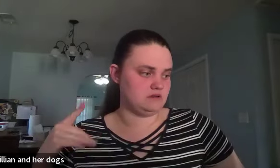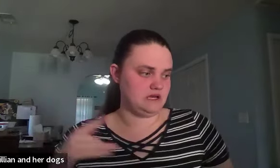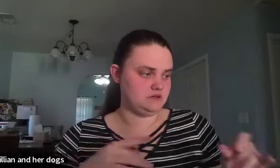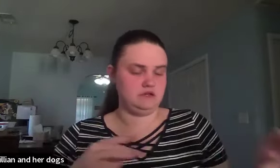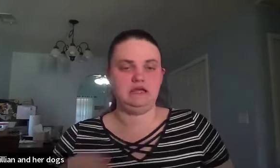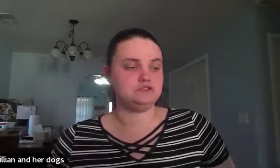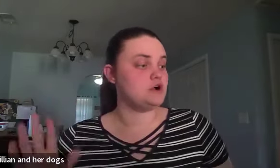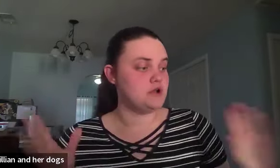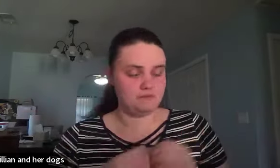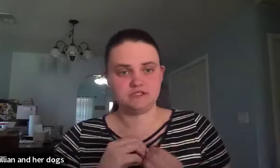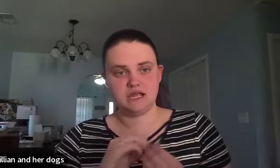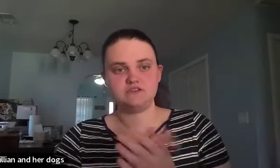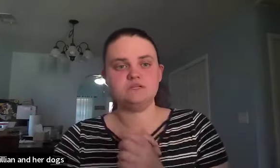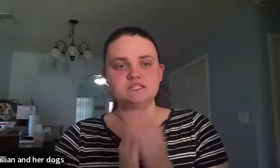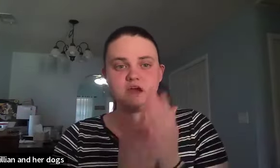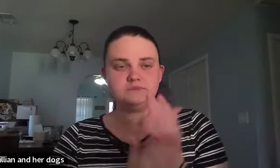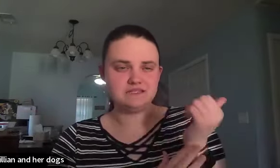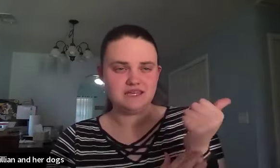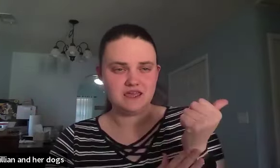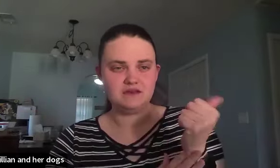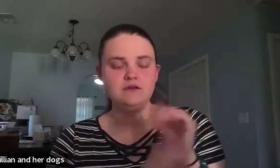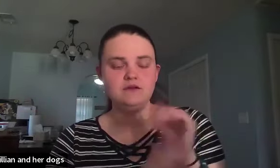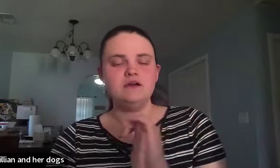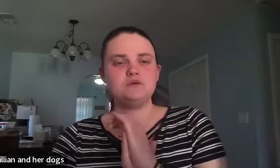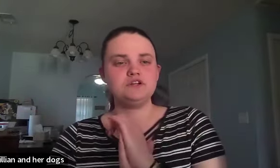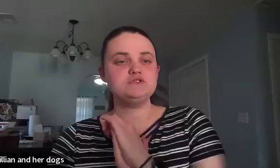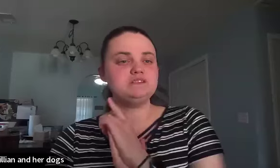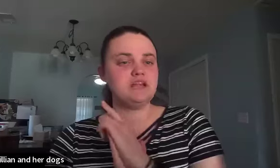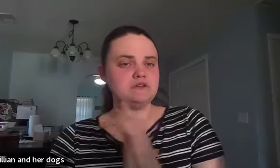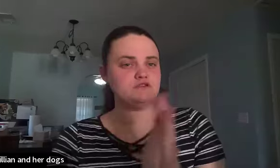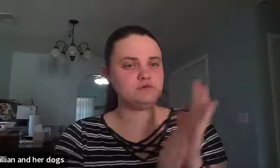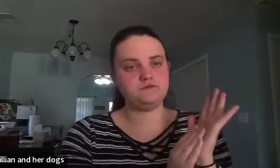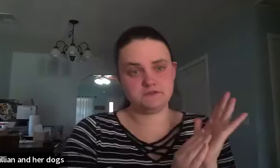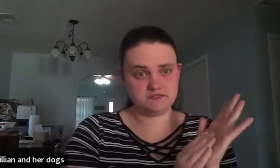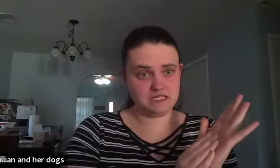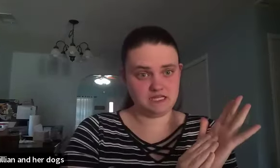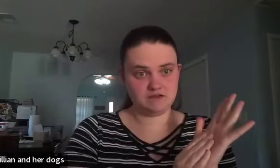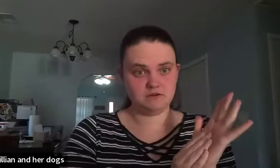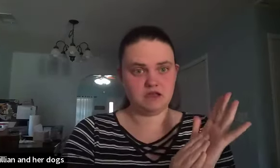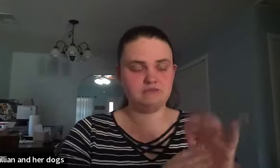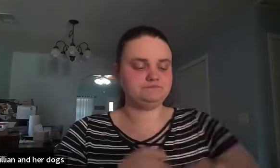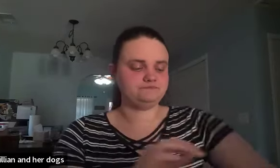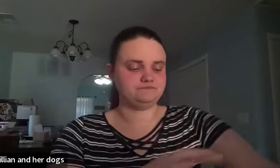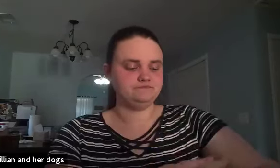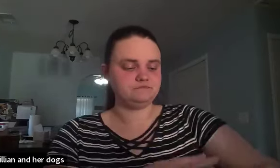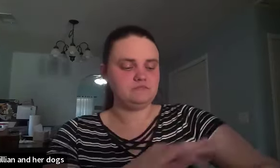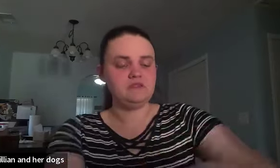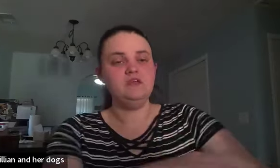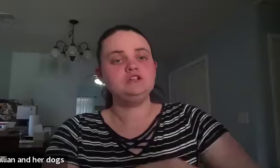our letters, our numbers now. So we stopped at 10. Now we're going to do 11 through 15. Okay.